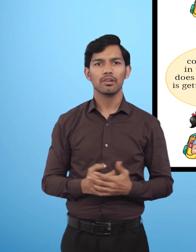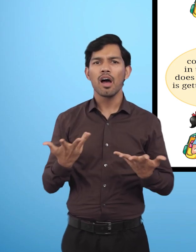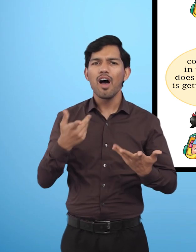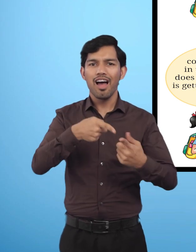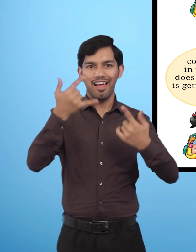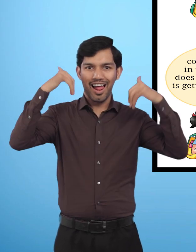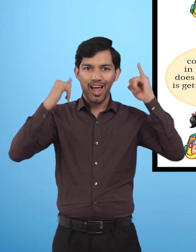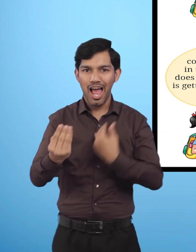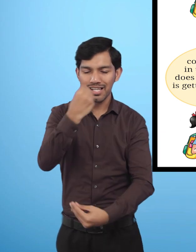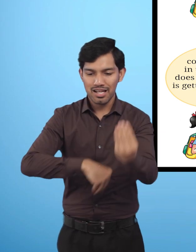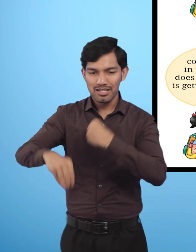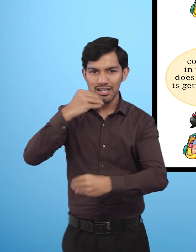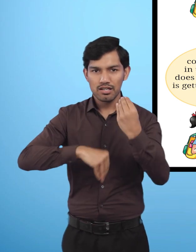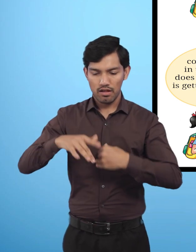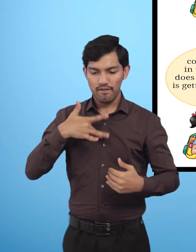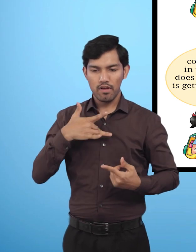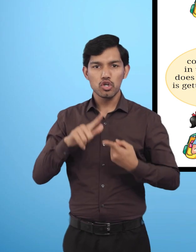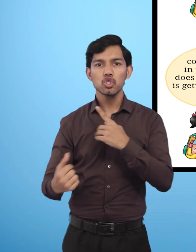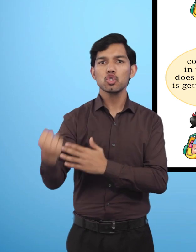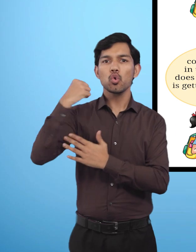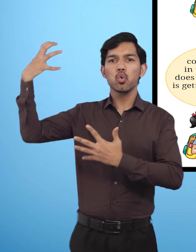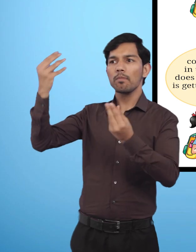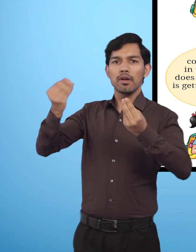This way, the cow gets energy from the sun."